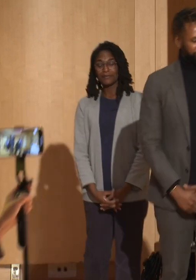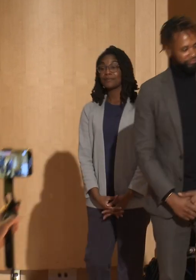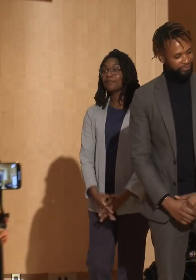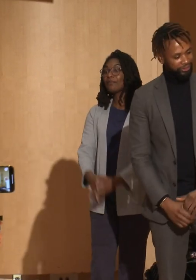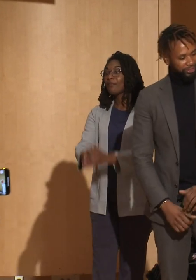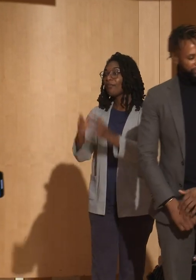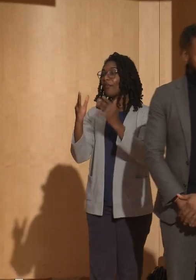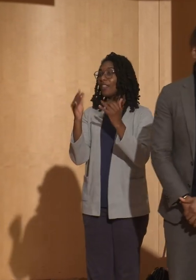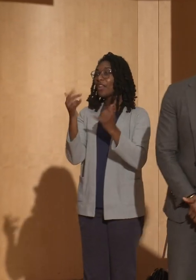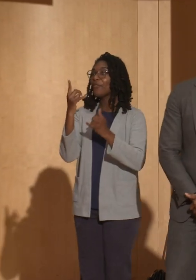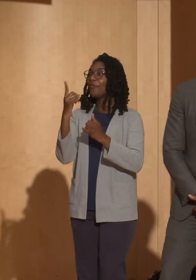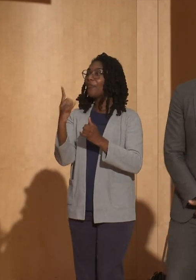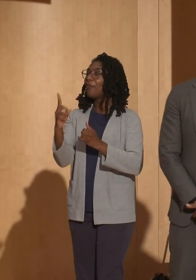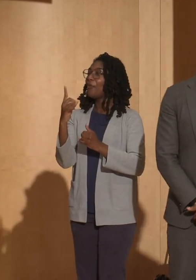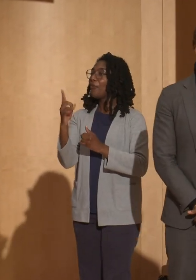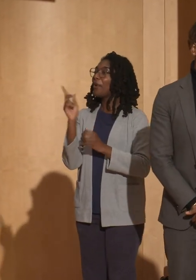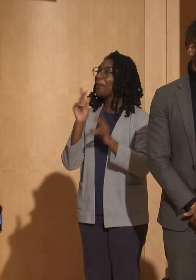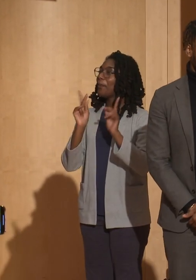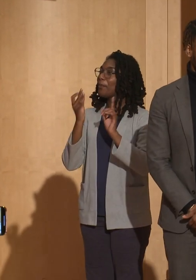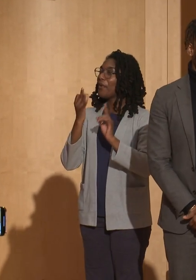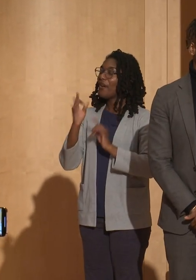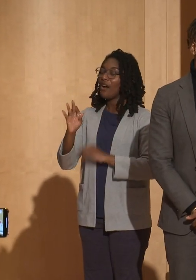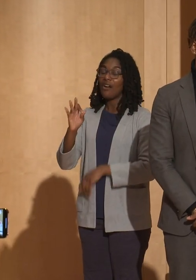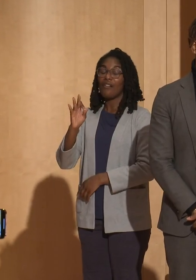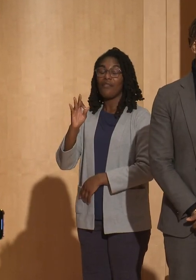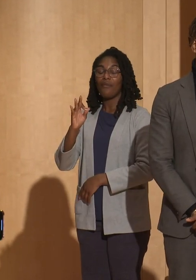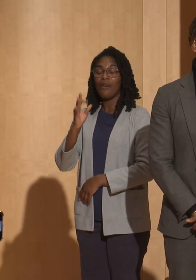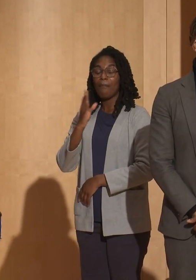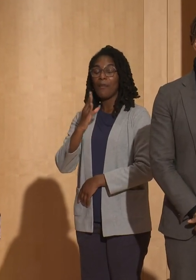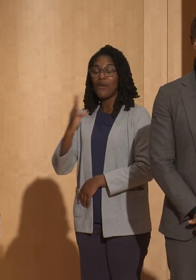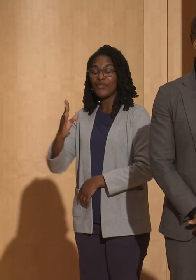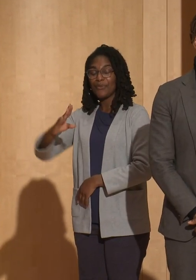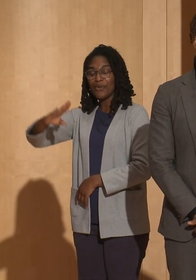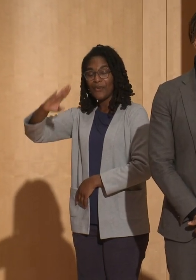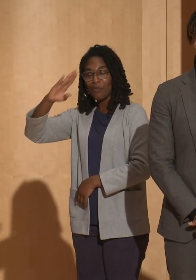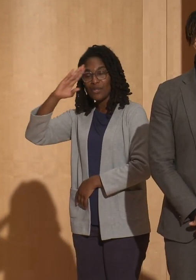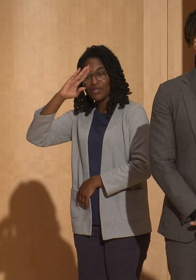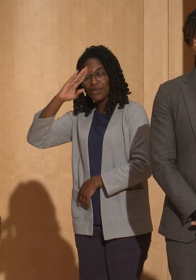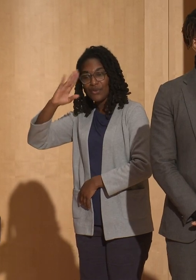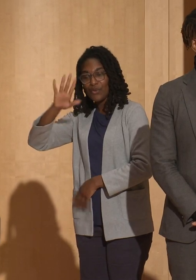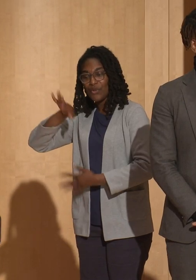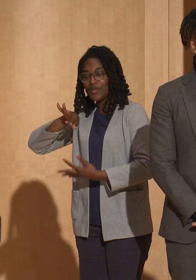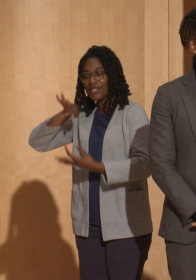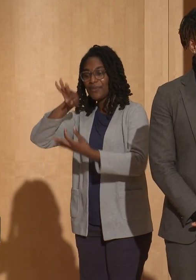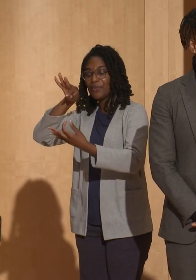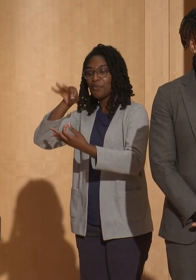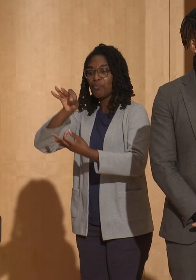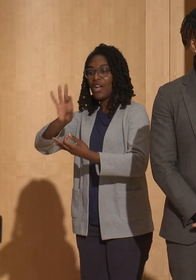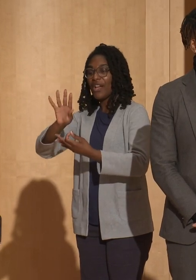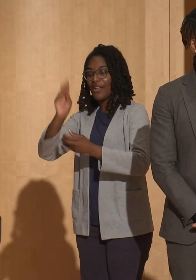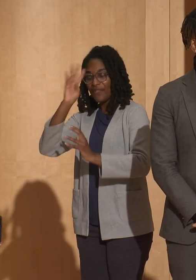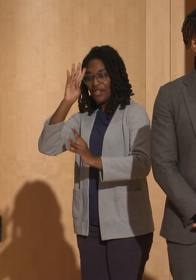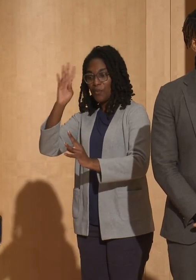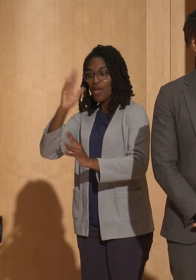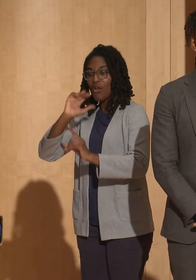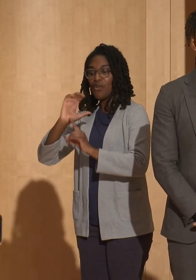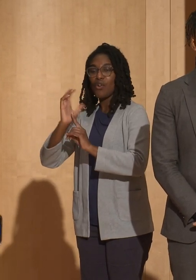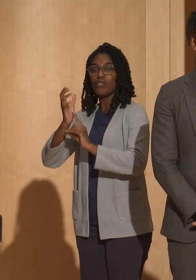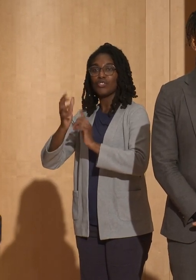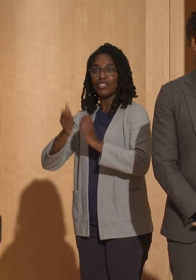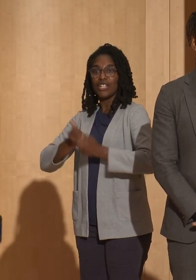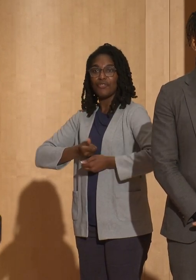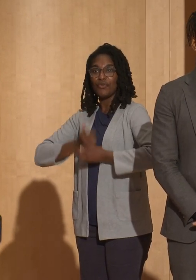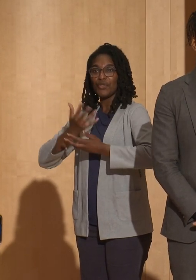On behalf of the people of Baltimore, I am pleased to salute Stevie Walker-Webb in recognition of your spirit of innovation, resilience, and cultural enrichment that Black History